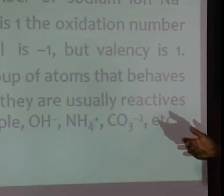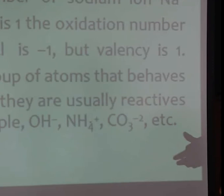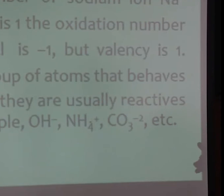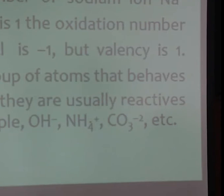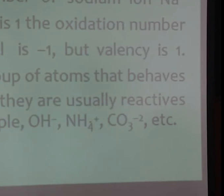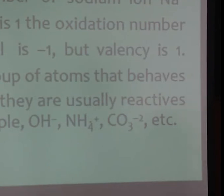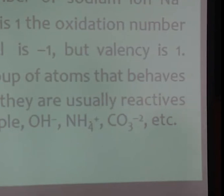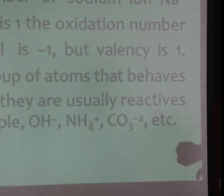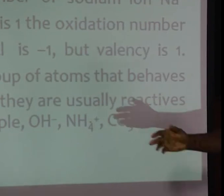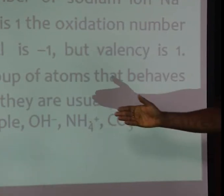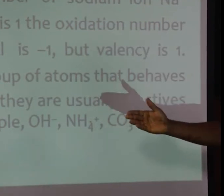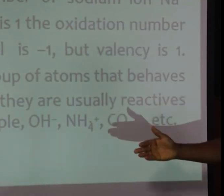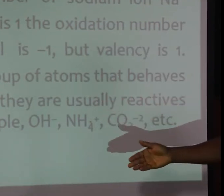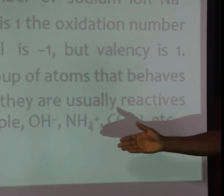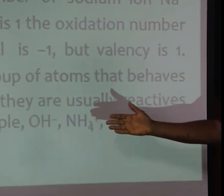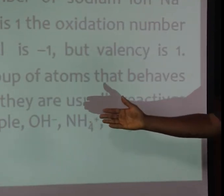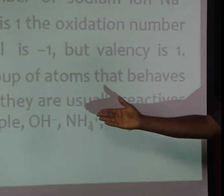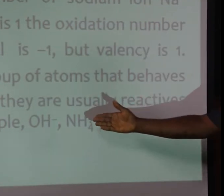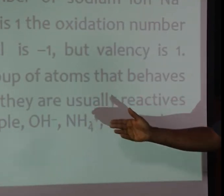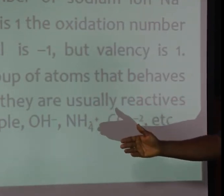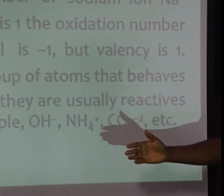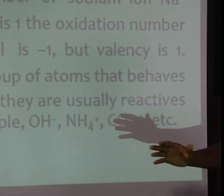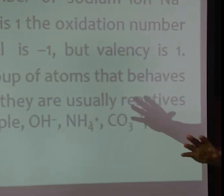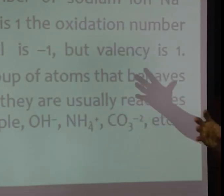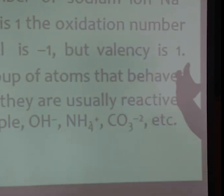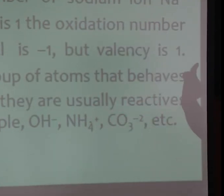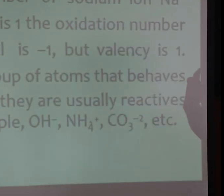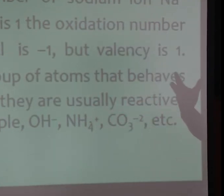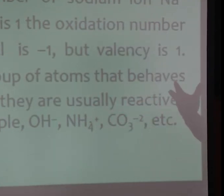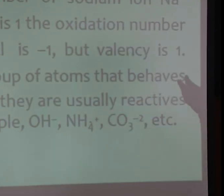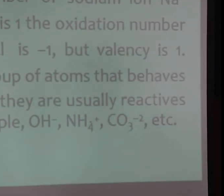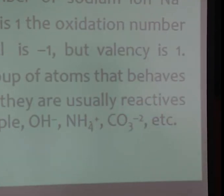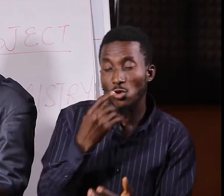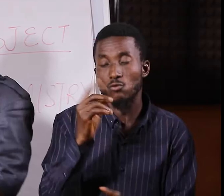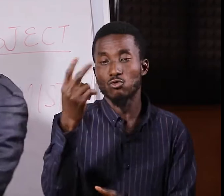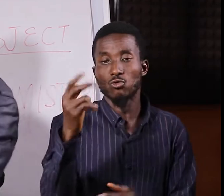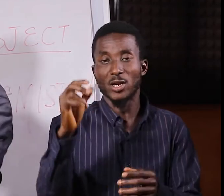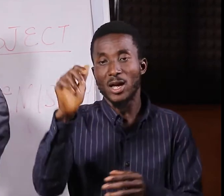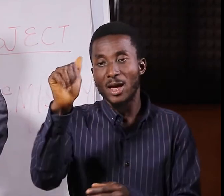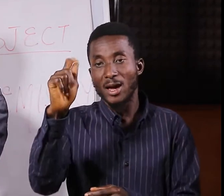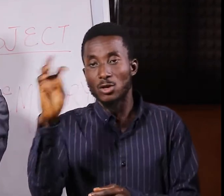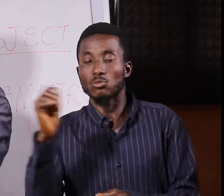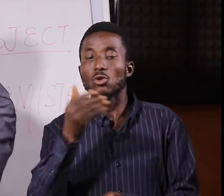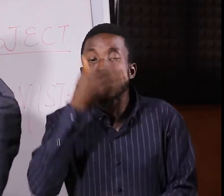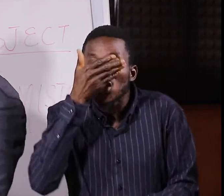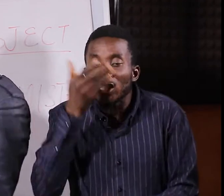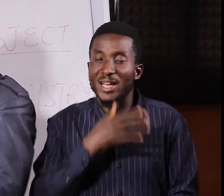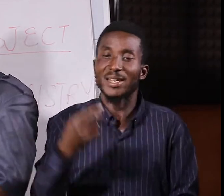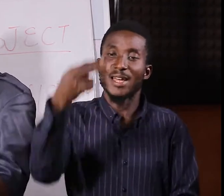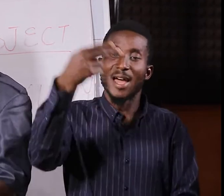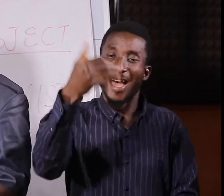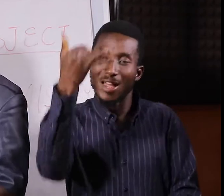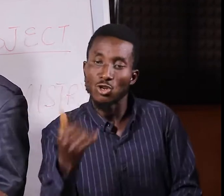said, radicals. You can see radical, we have OH. They are a combination of 2 atoms, oxygen and hydrogen. We call